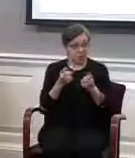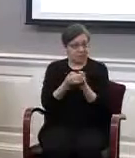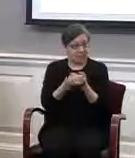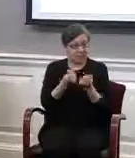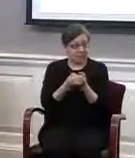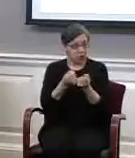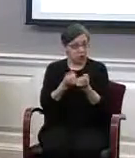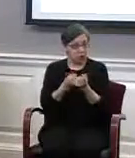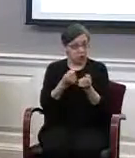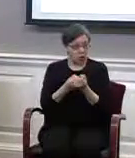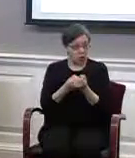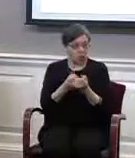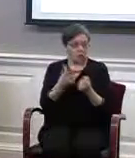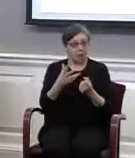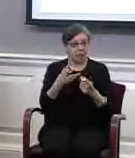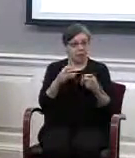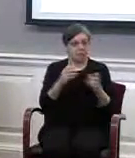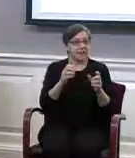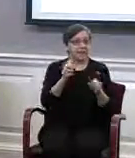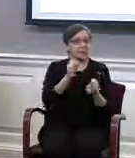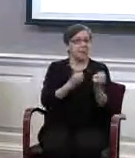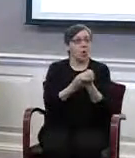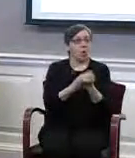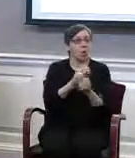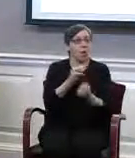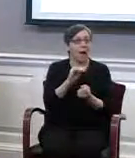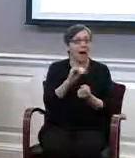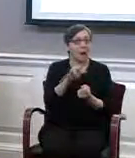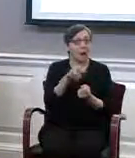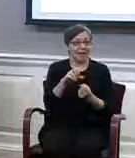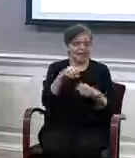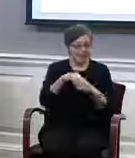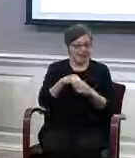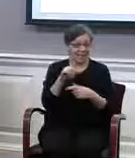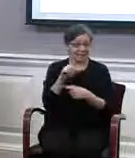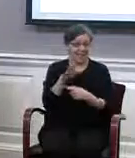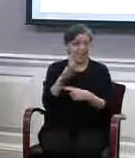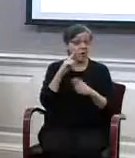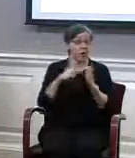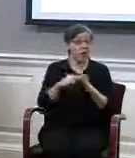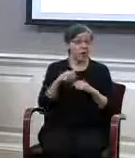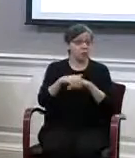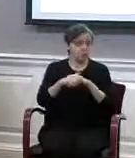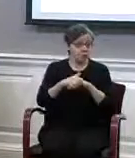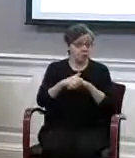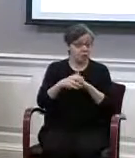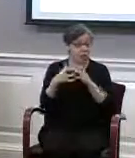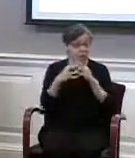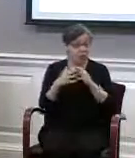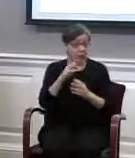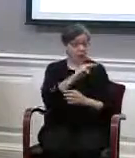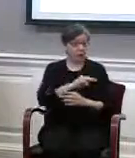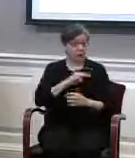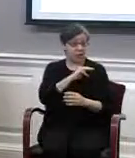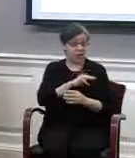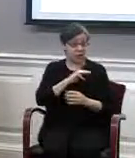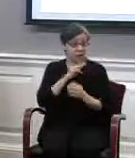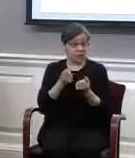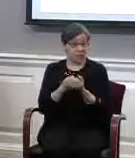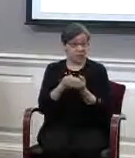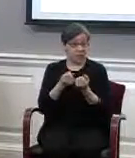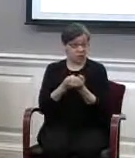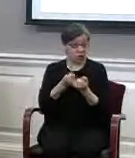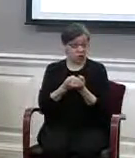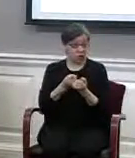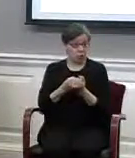sponsored minorities in Lebanon. So we had, for example, British and American missionary sponsors for